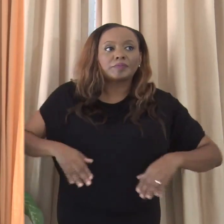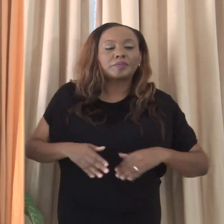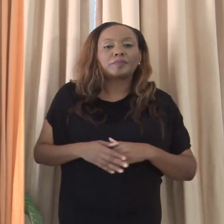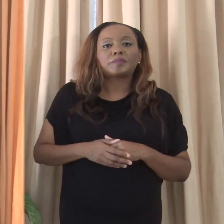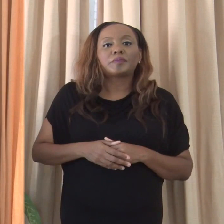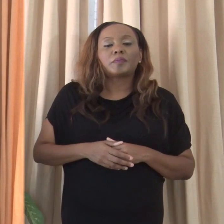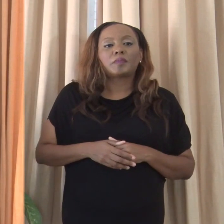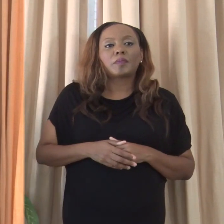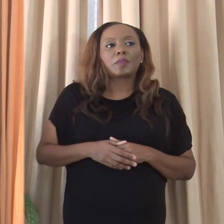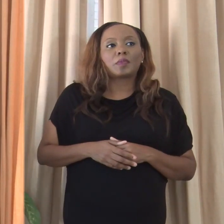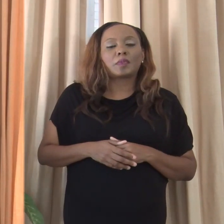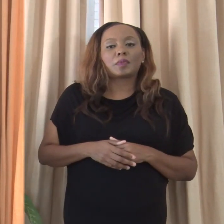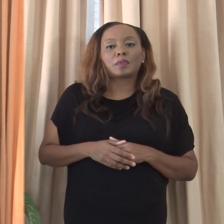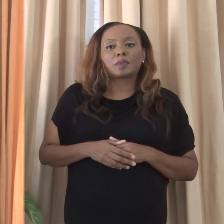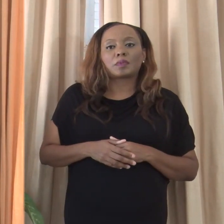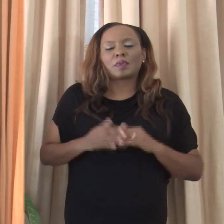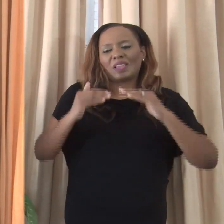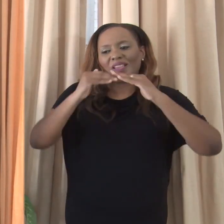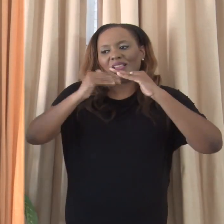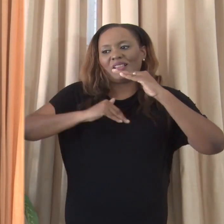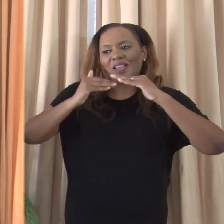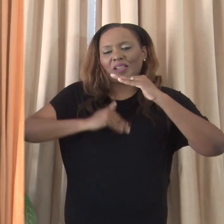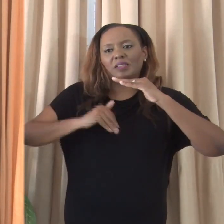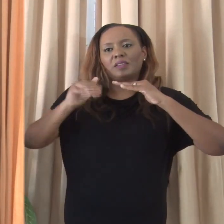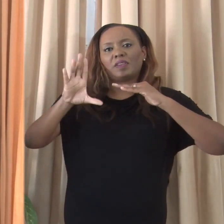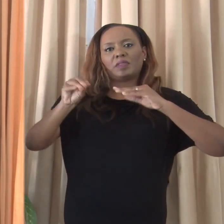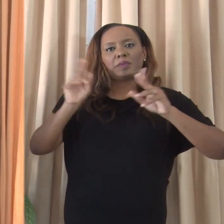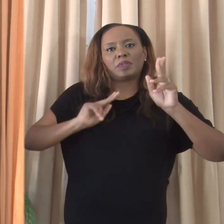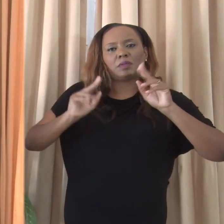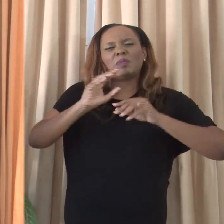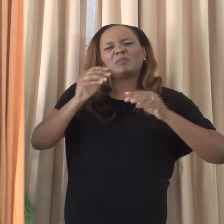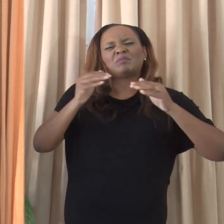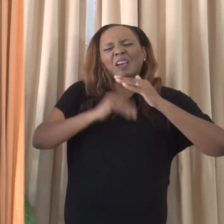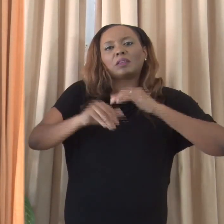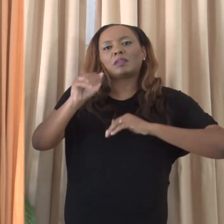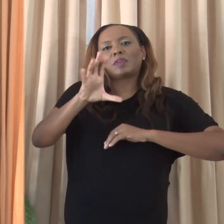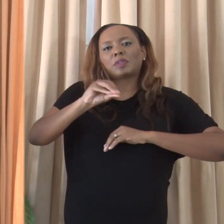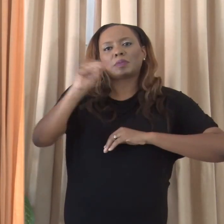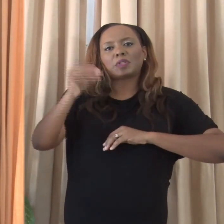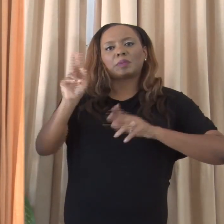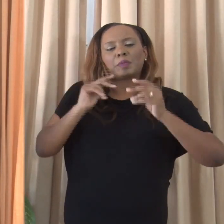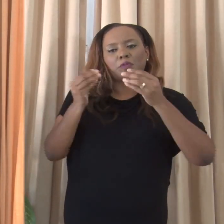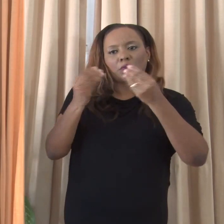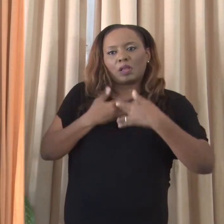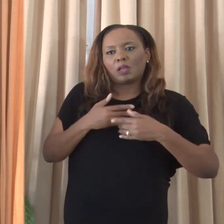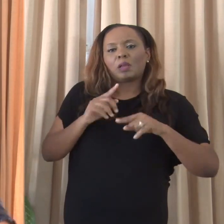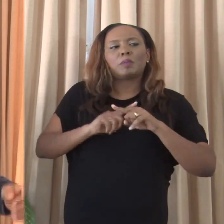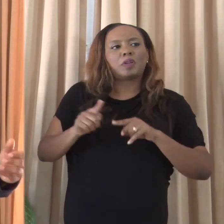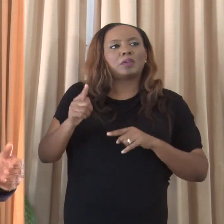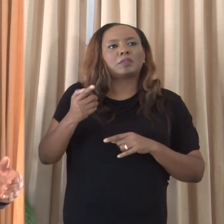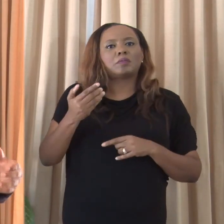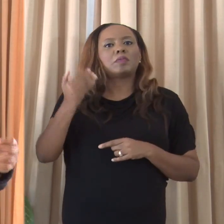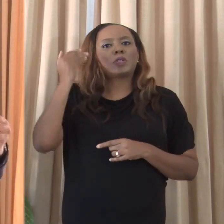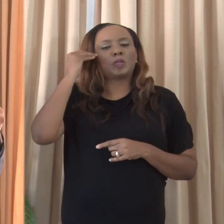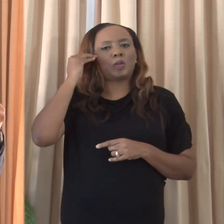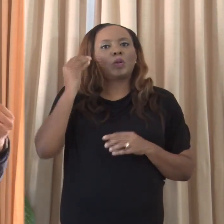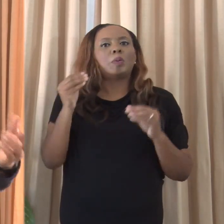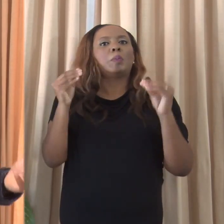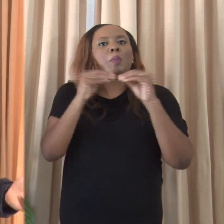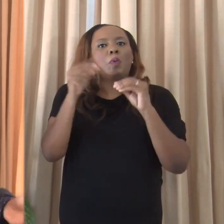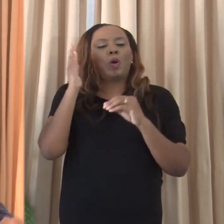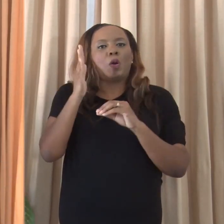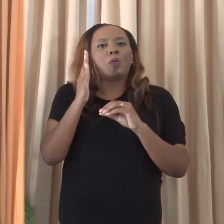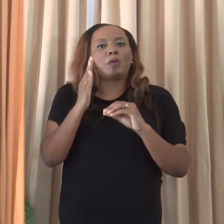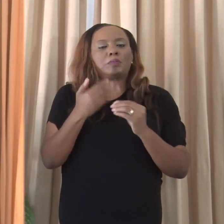under 50% of the properties feeding back, we already know that we're likely to have 24 closures. That means that there has to